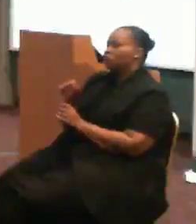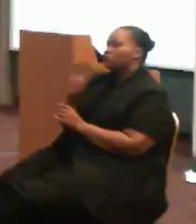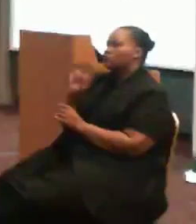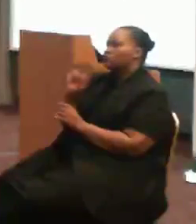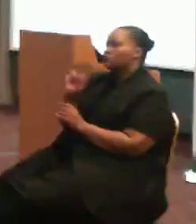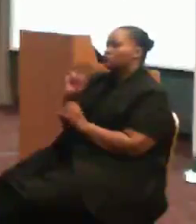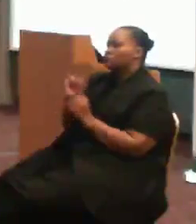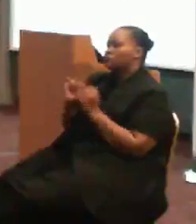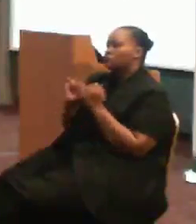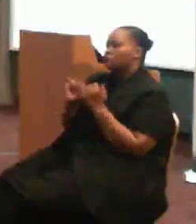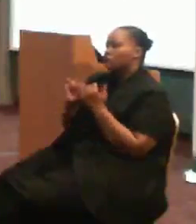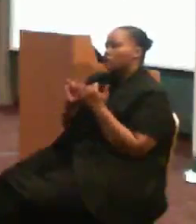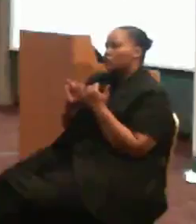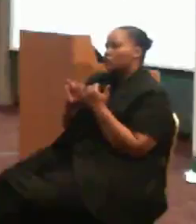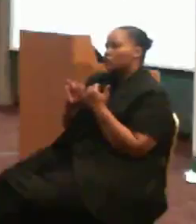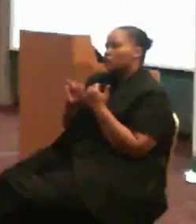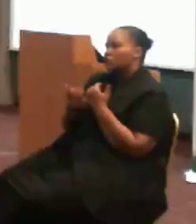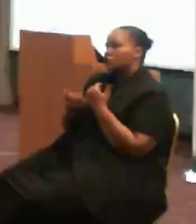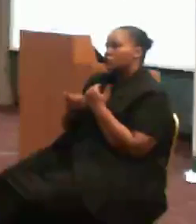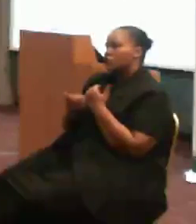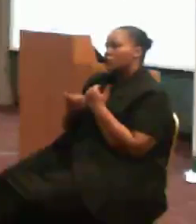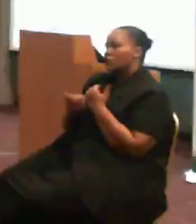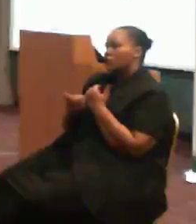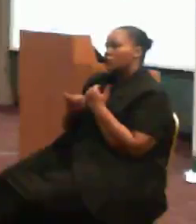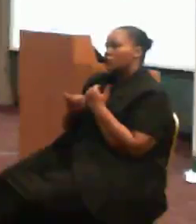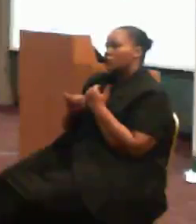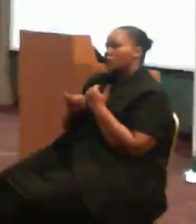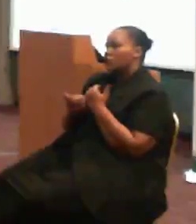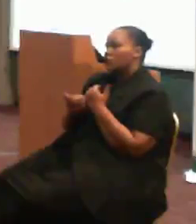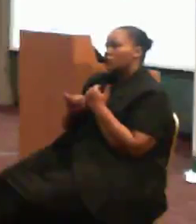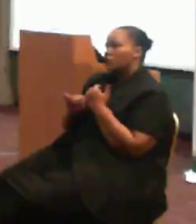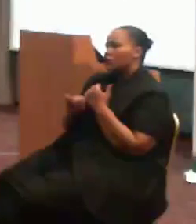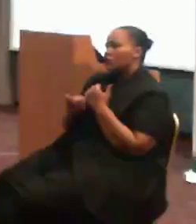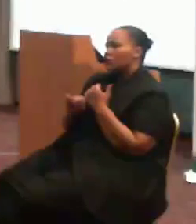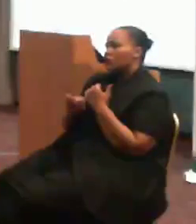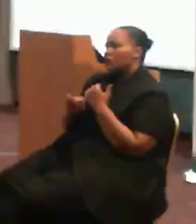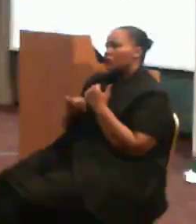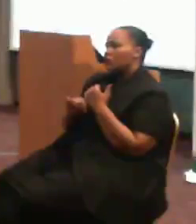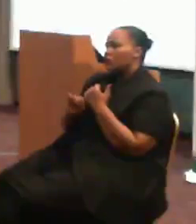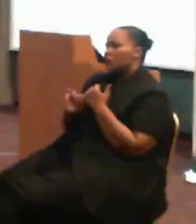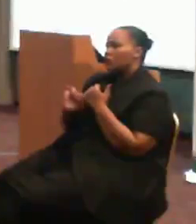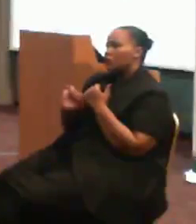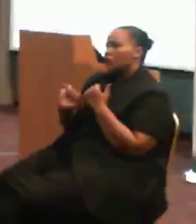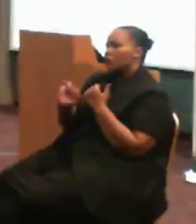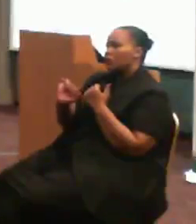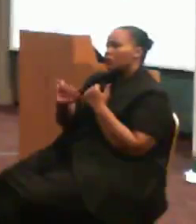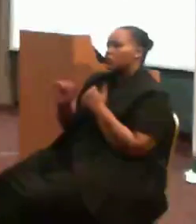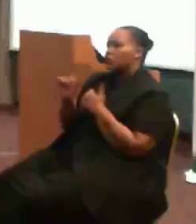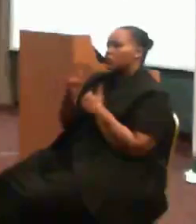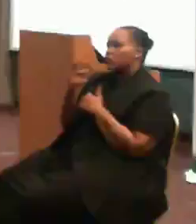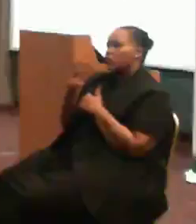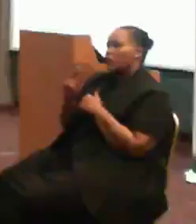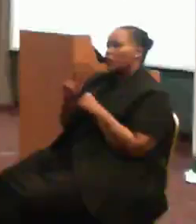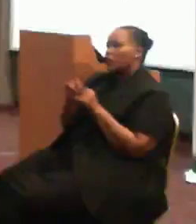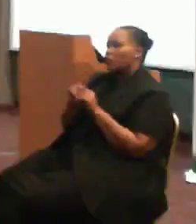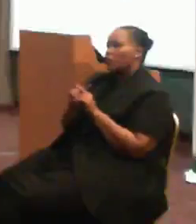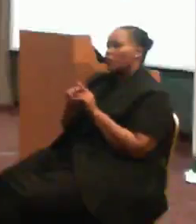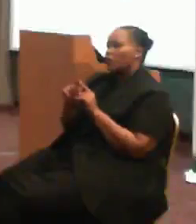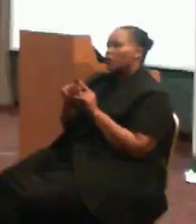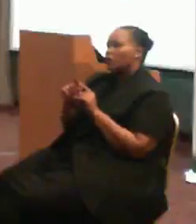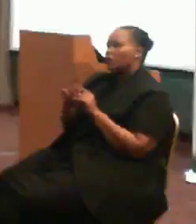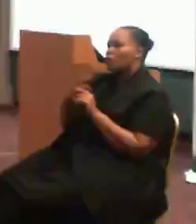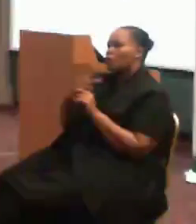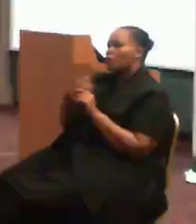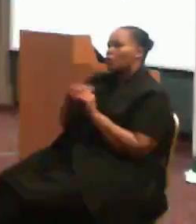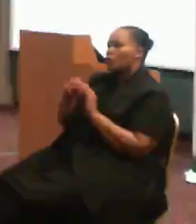showing the end amount, and I think obviously, when we look at this in detail, we'll have to clarify that.